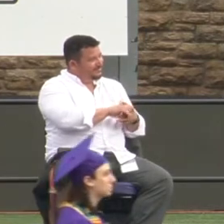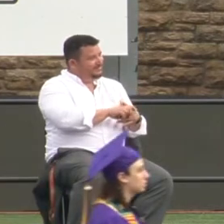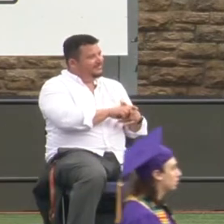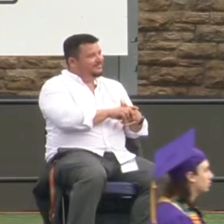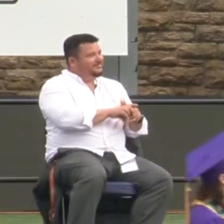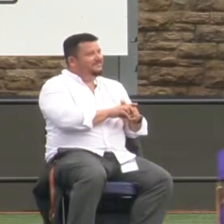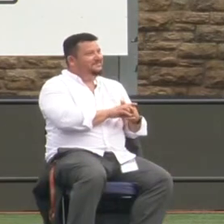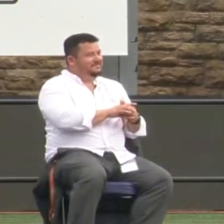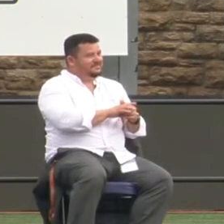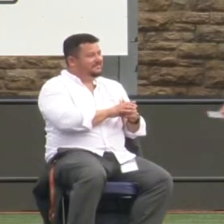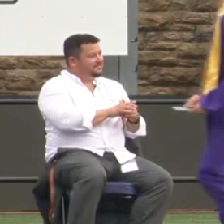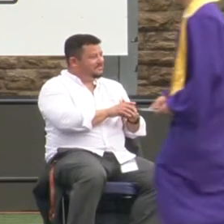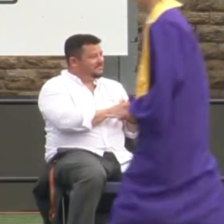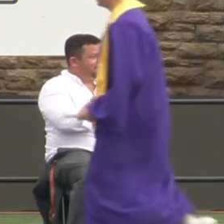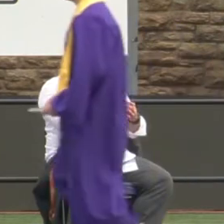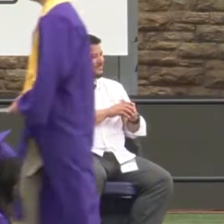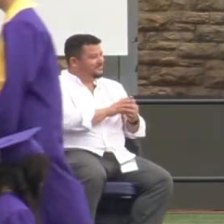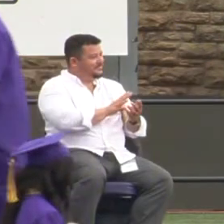Donnie Boyd.